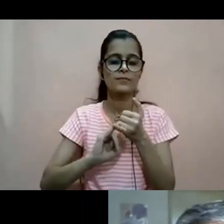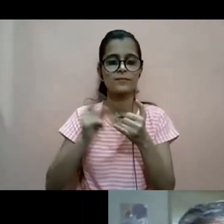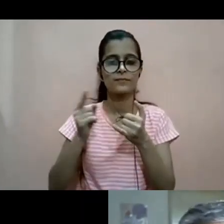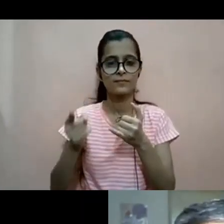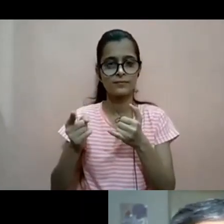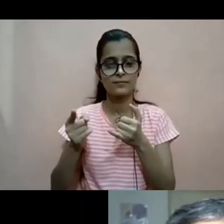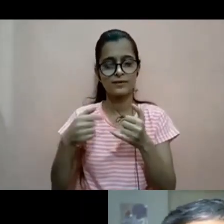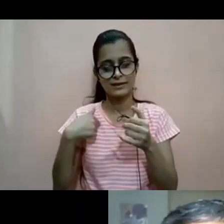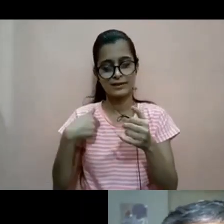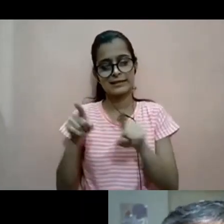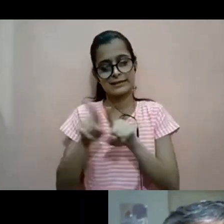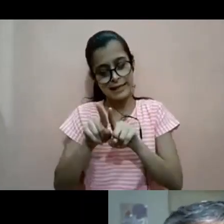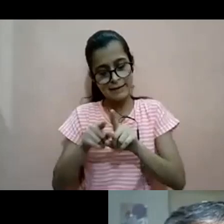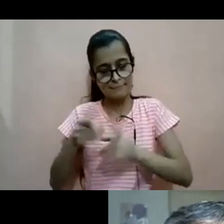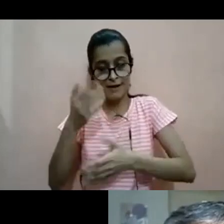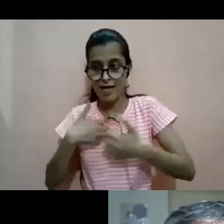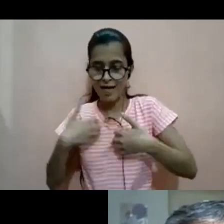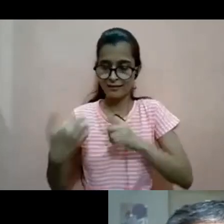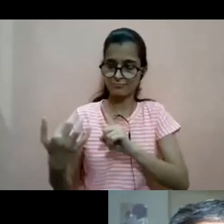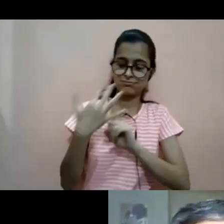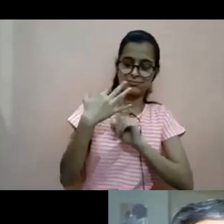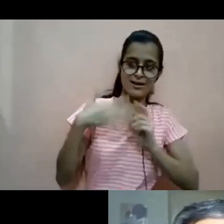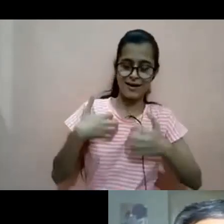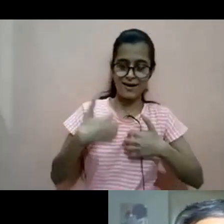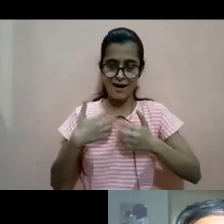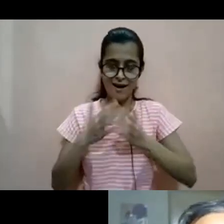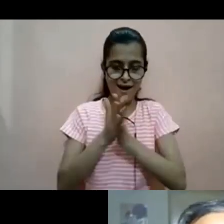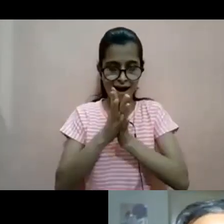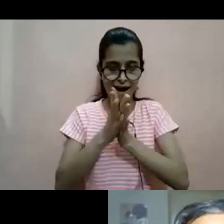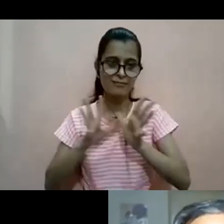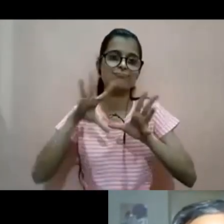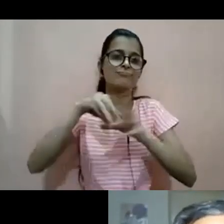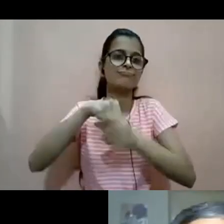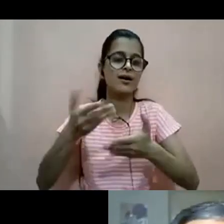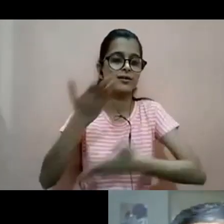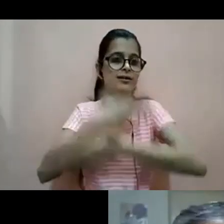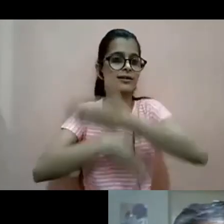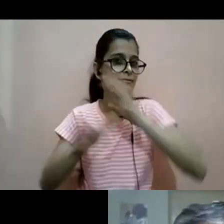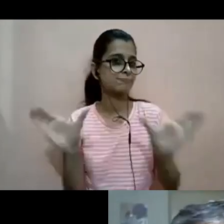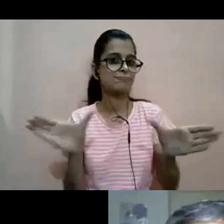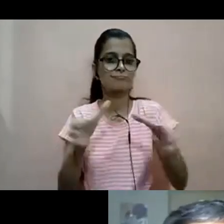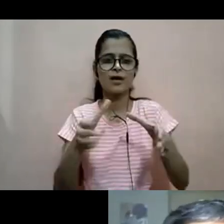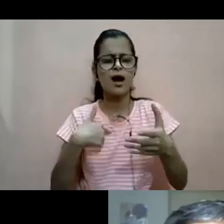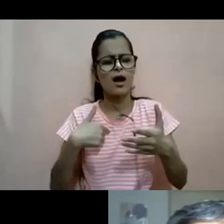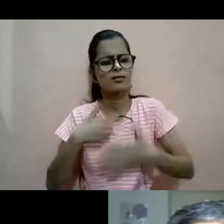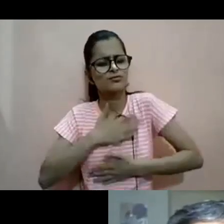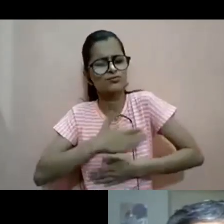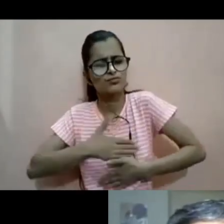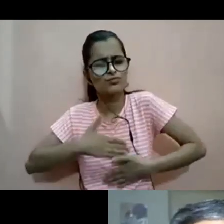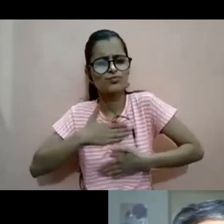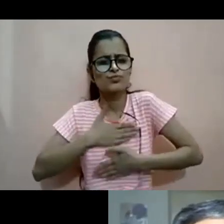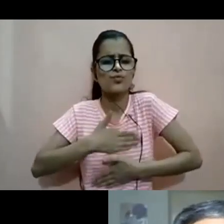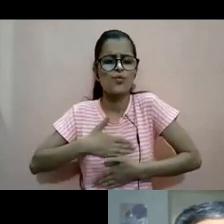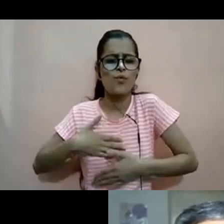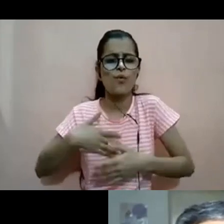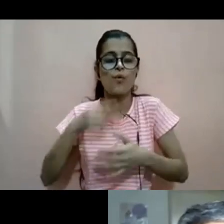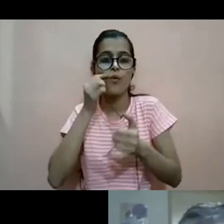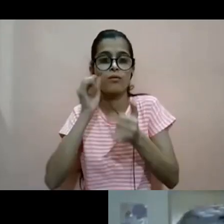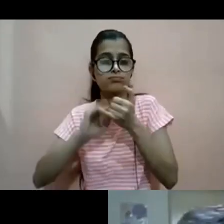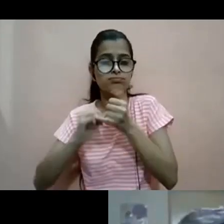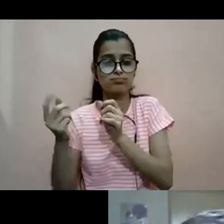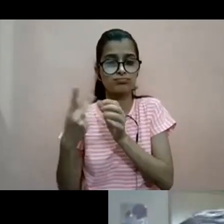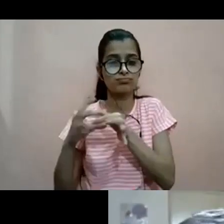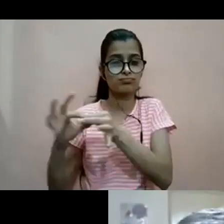the field of disability studies. And I've always enjoyed working with Somesh. And